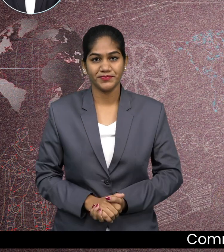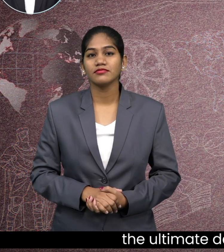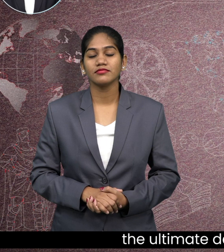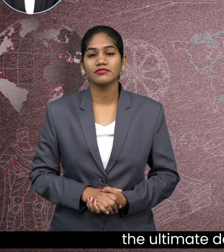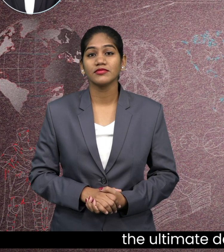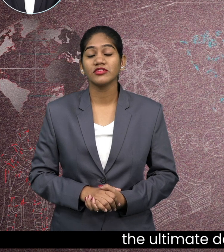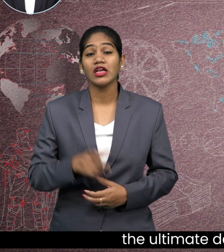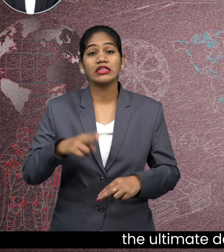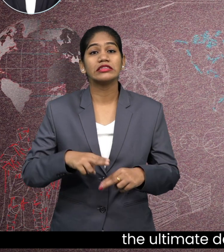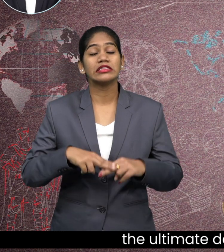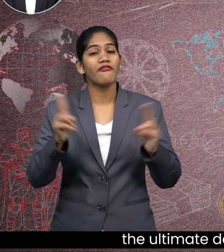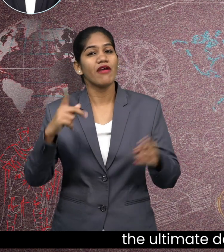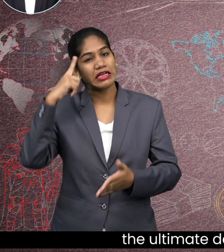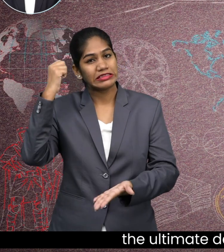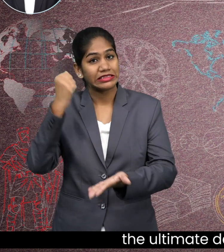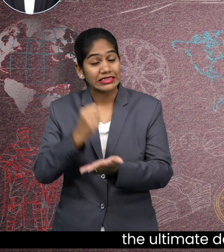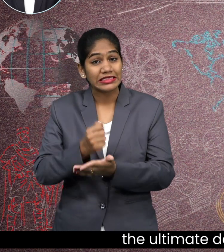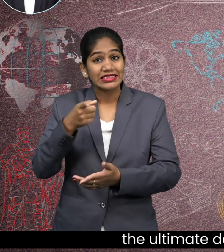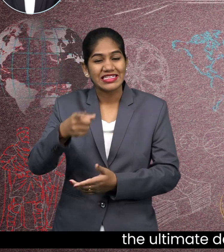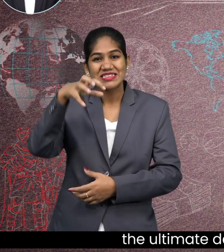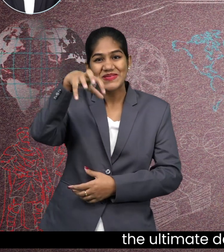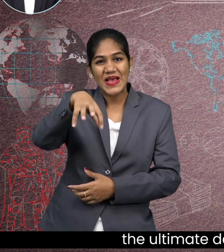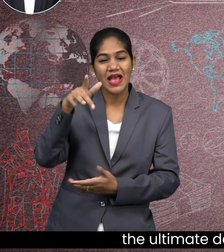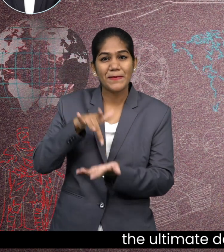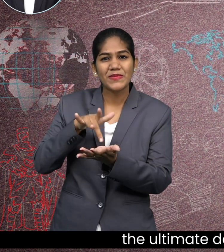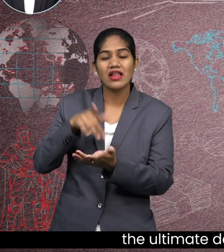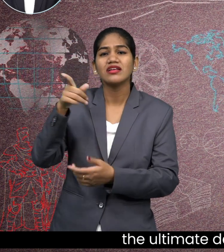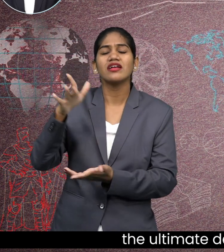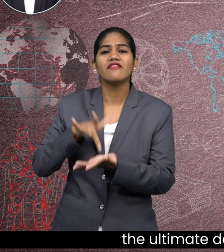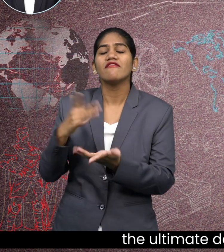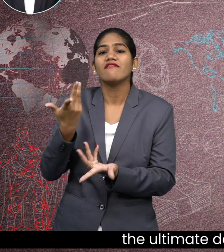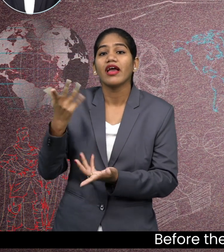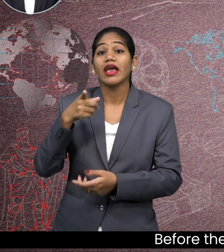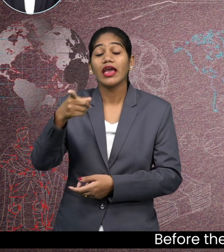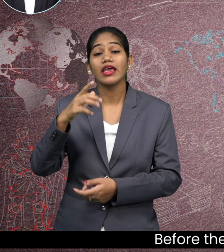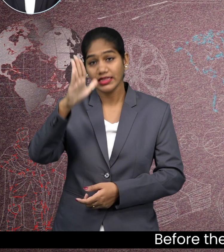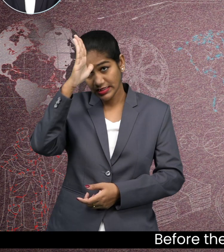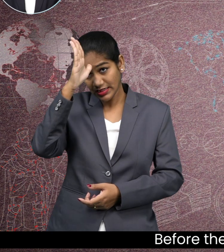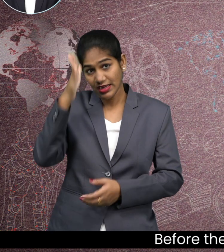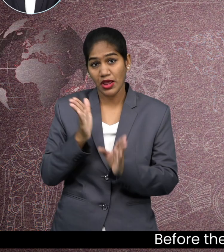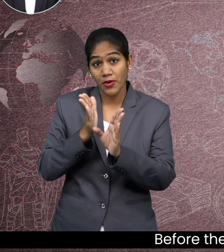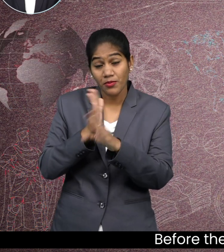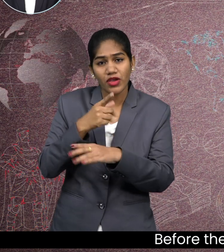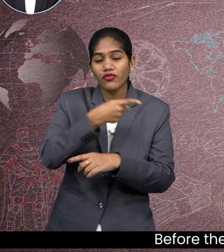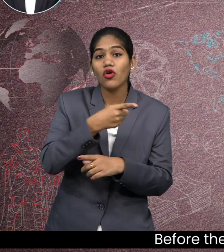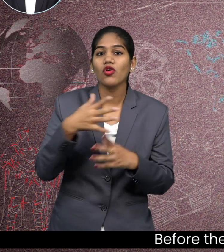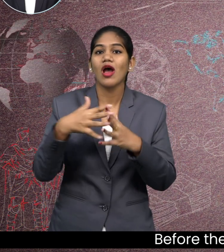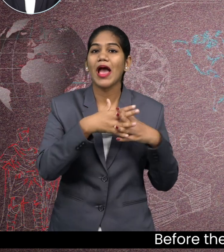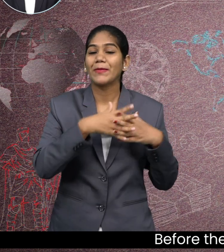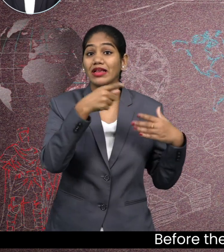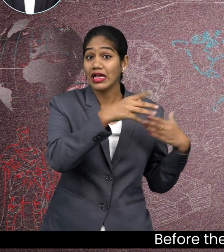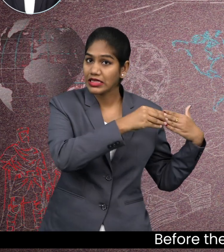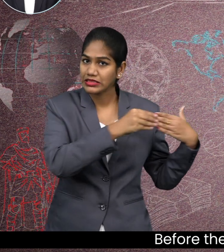The ultimate decision-making body in Iraq, before the American-led